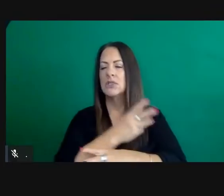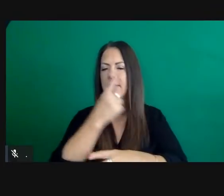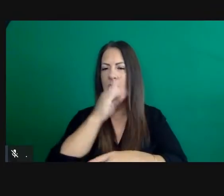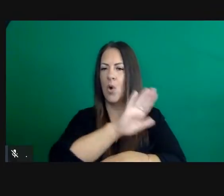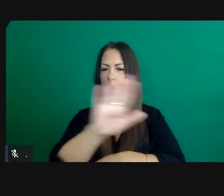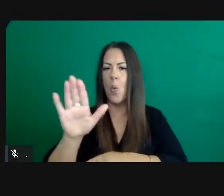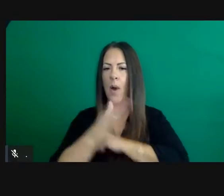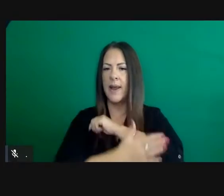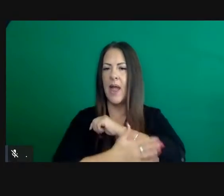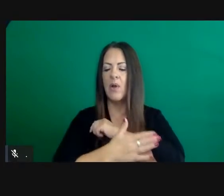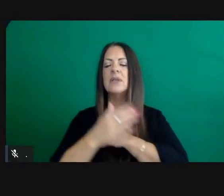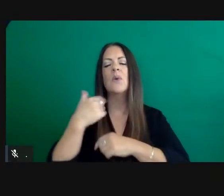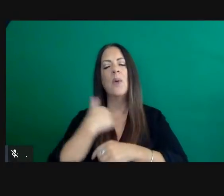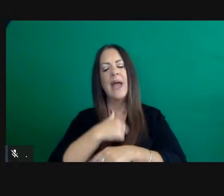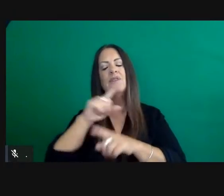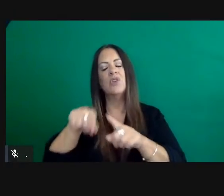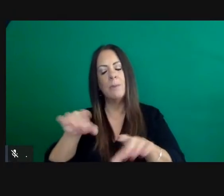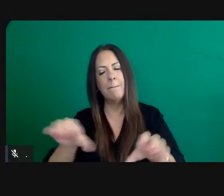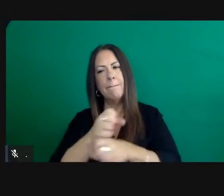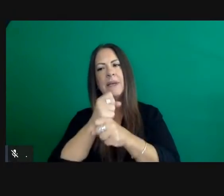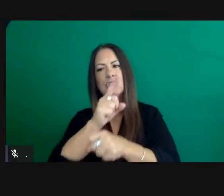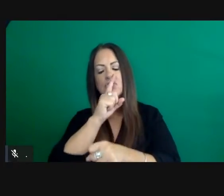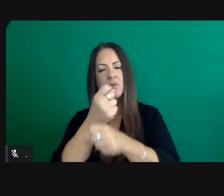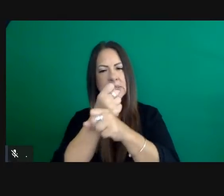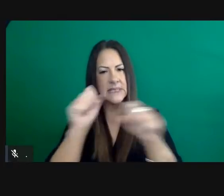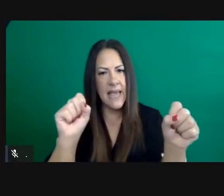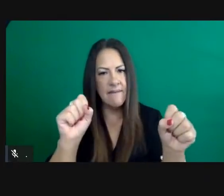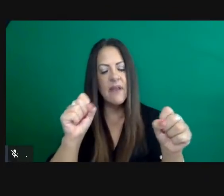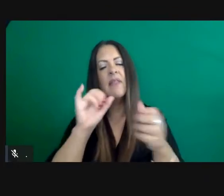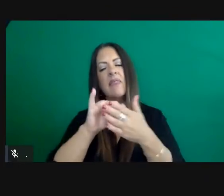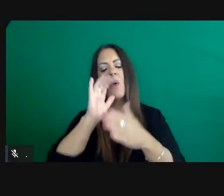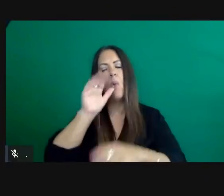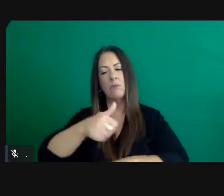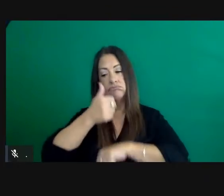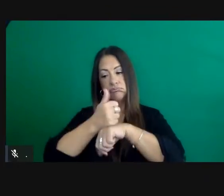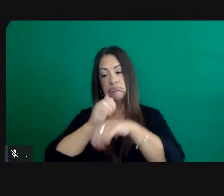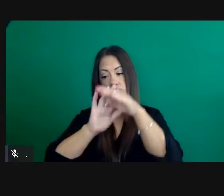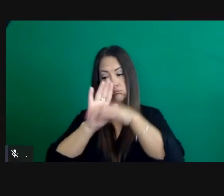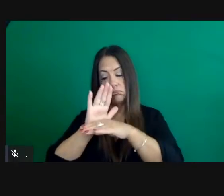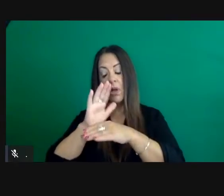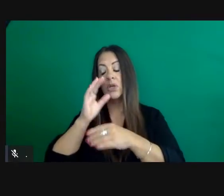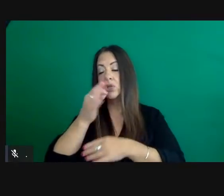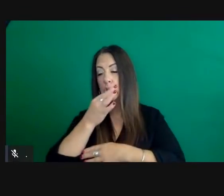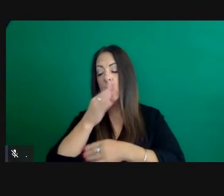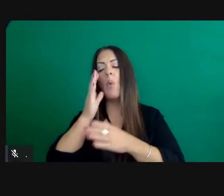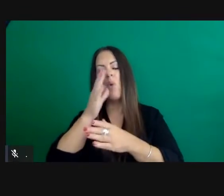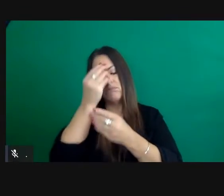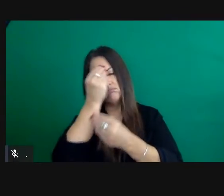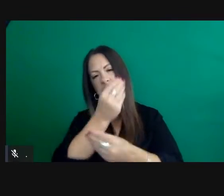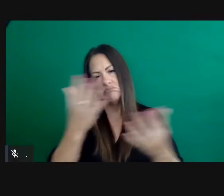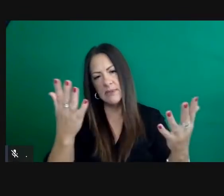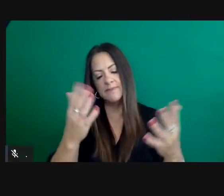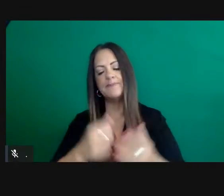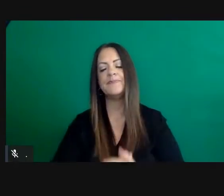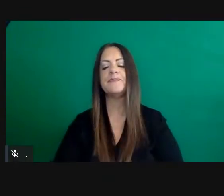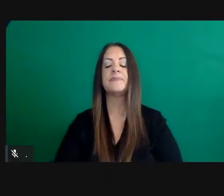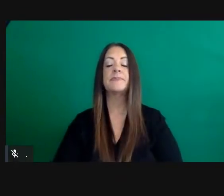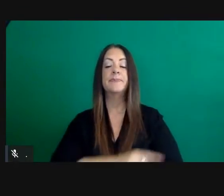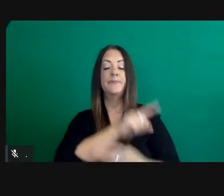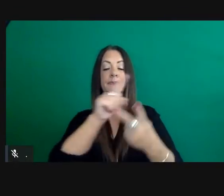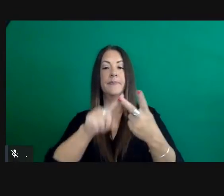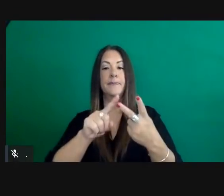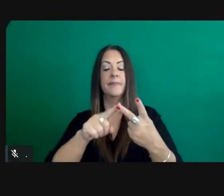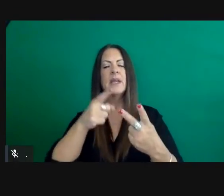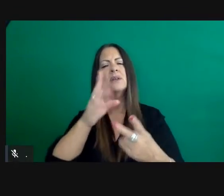that safely and methodically. And so these guidances will be no different. As it relates to therapeutics